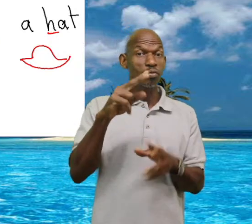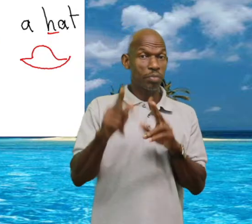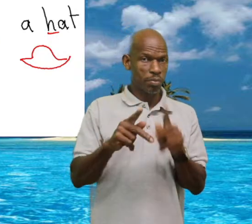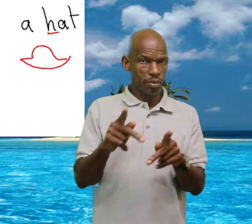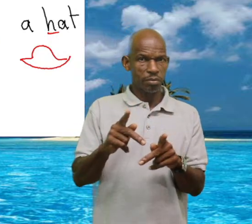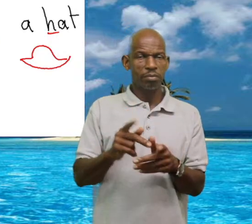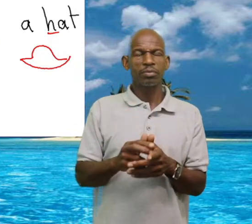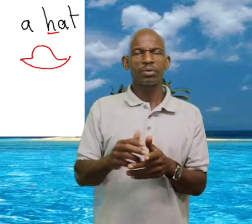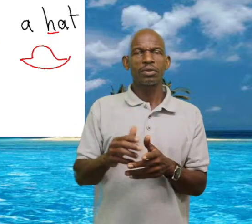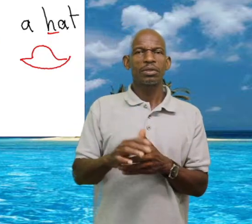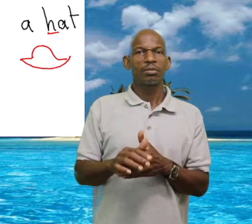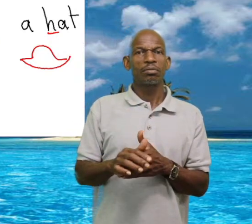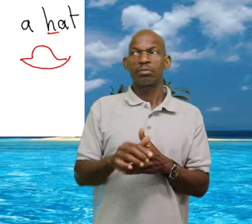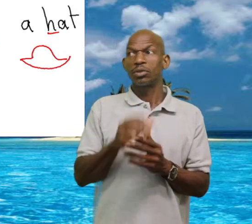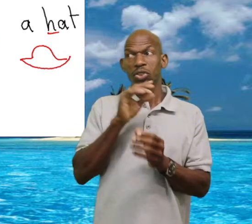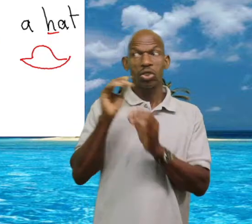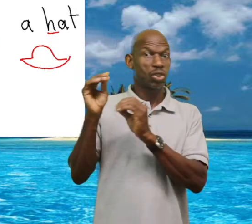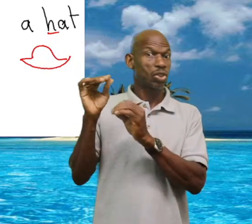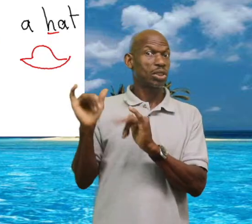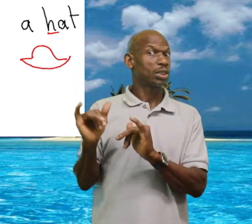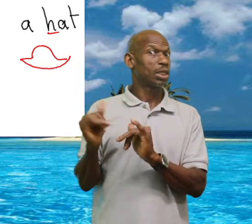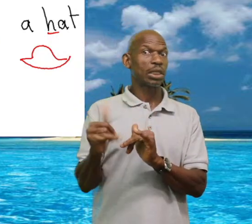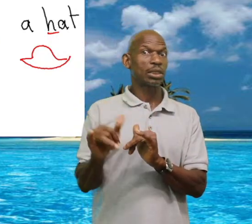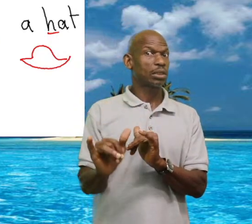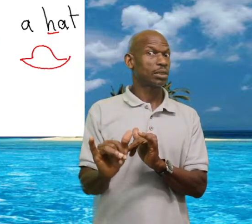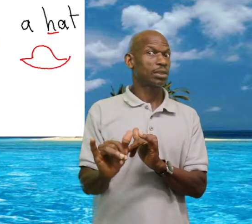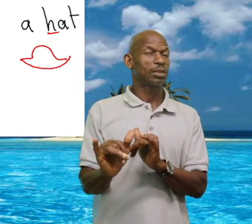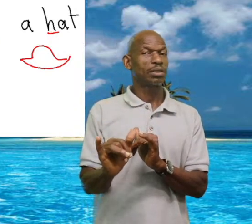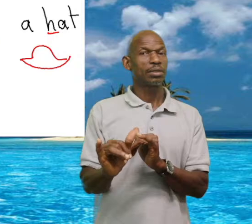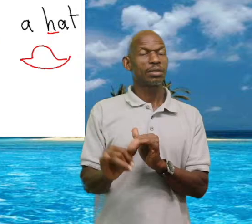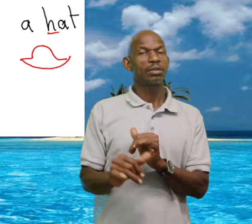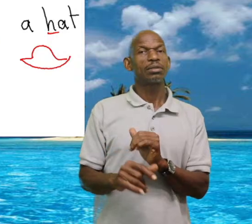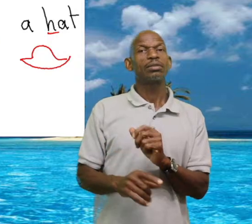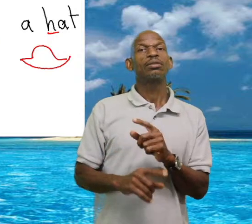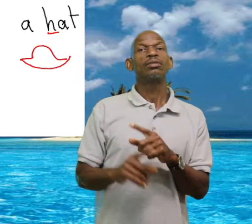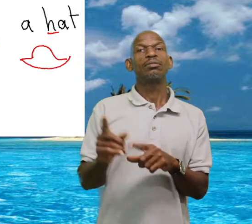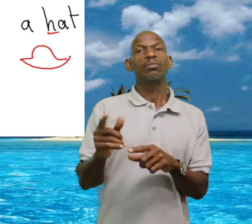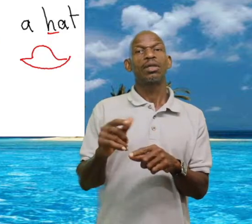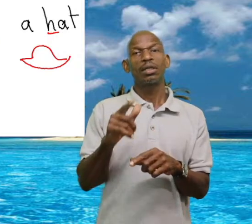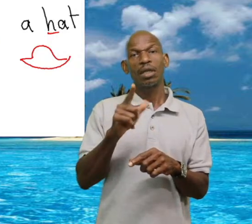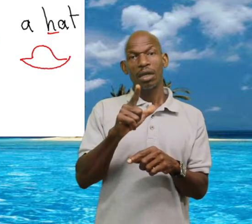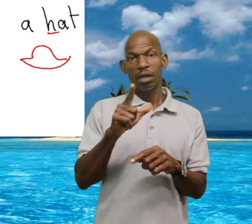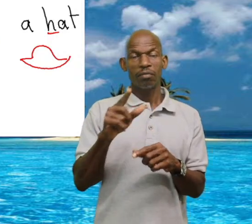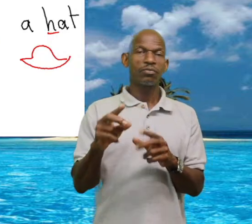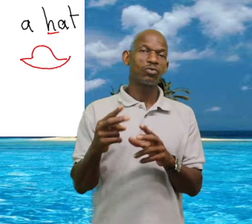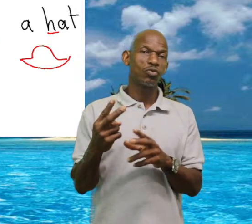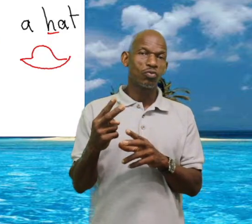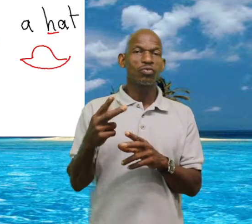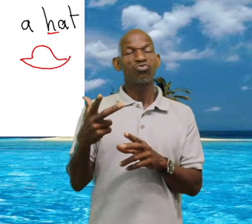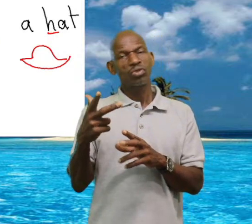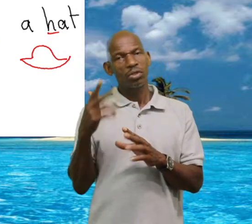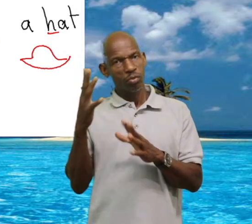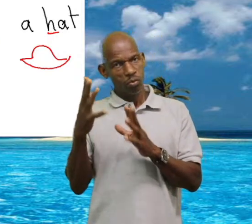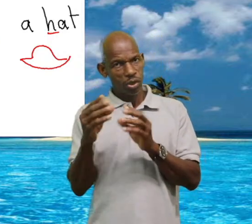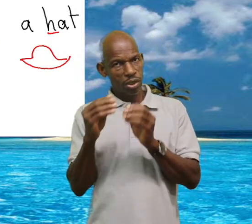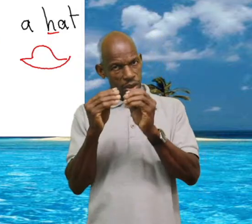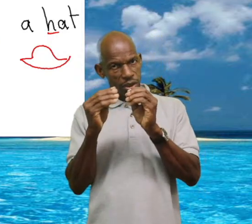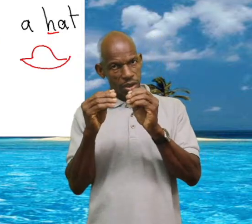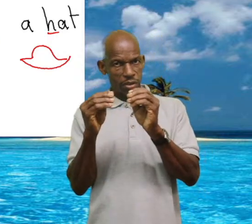level 2, I didn't bring it up there as yet, but in level 3 as we go along, okay? All right, so